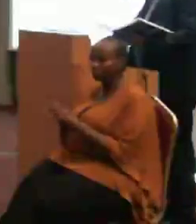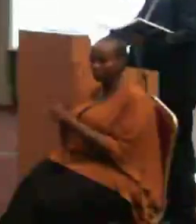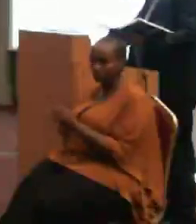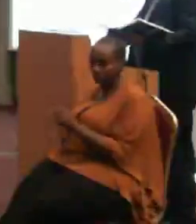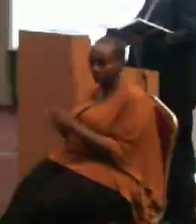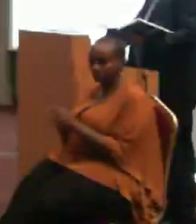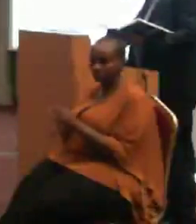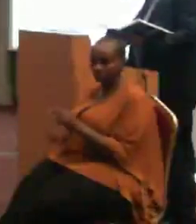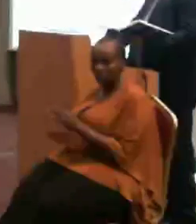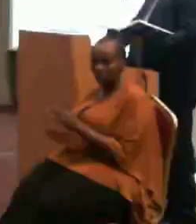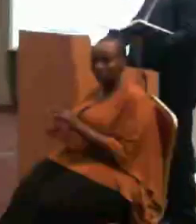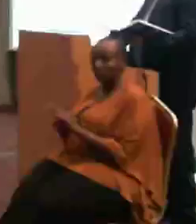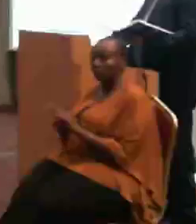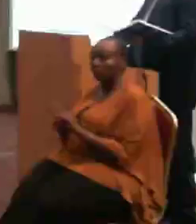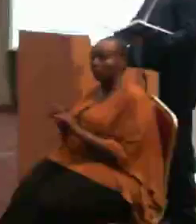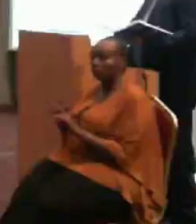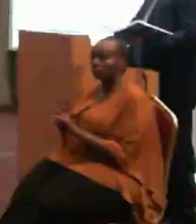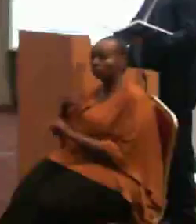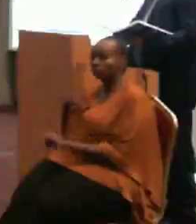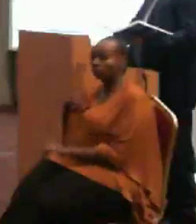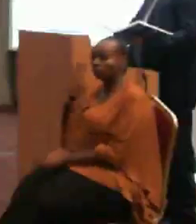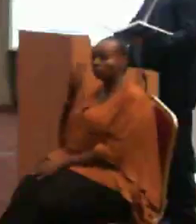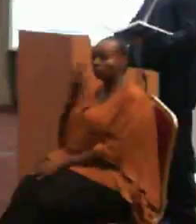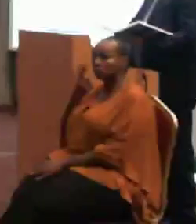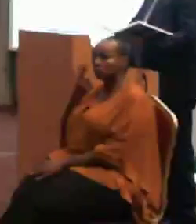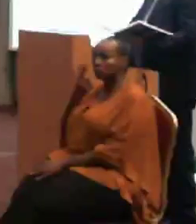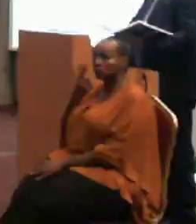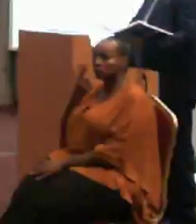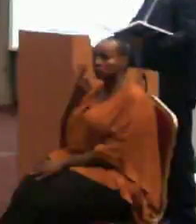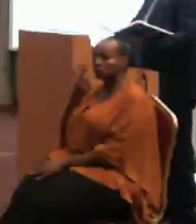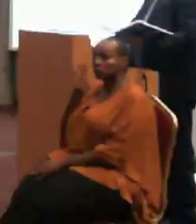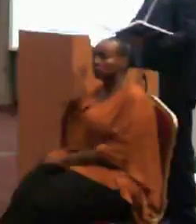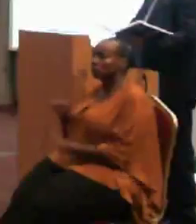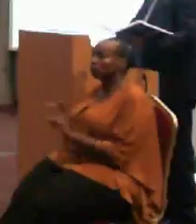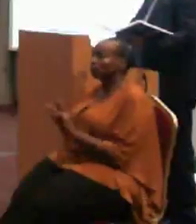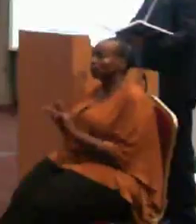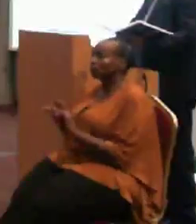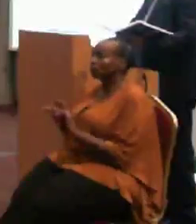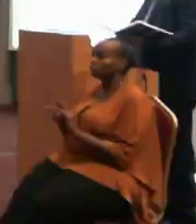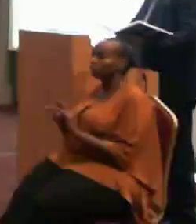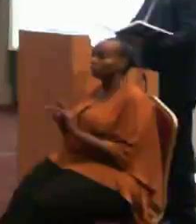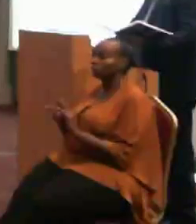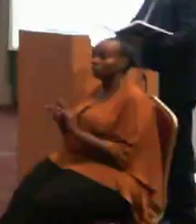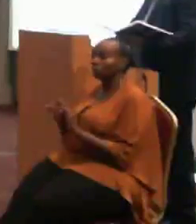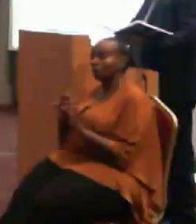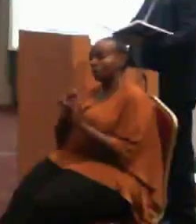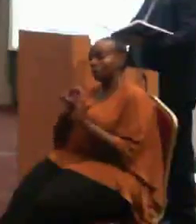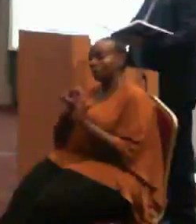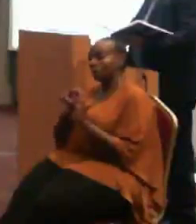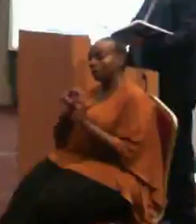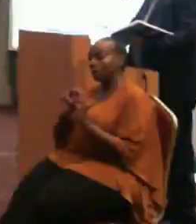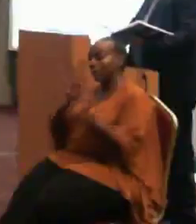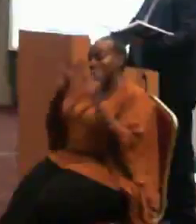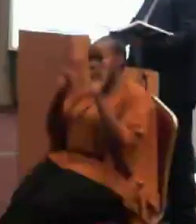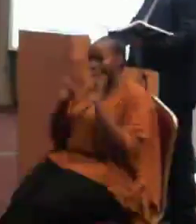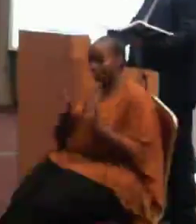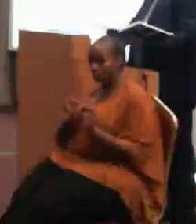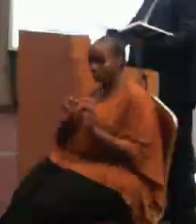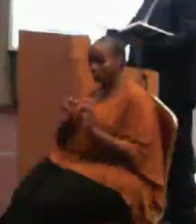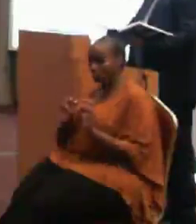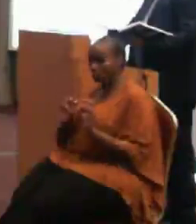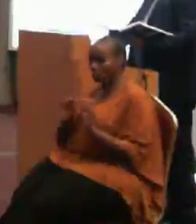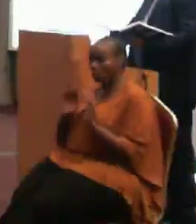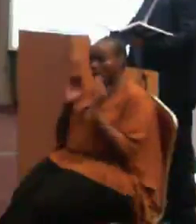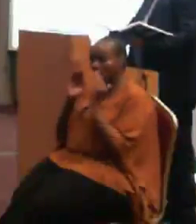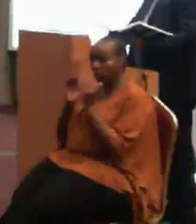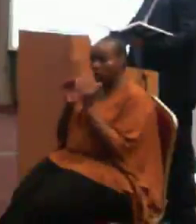my understanding that ISCOM's approach of getting the forecast, it's basically